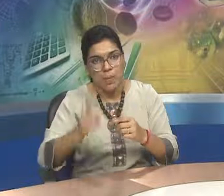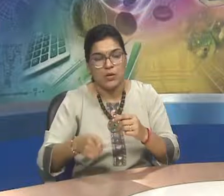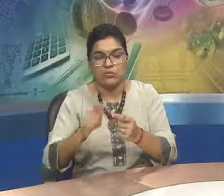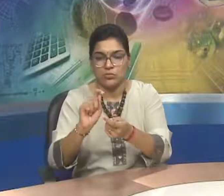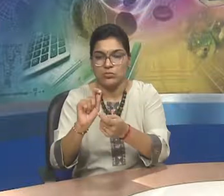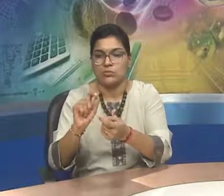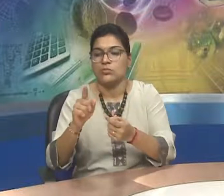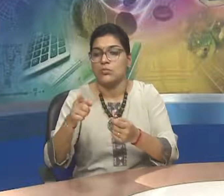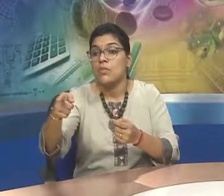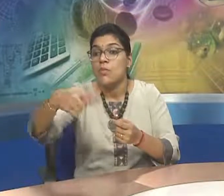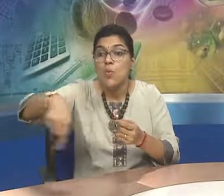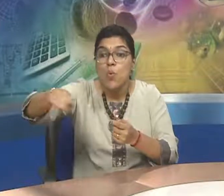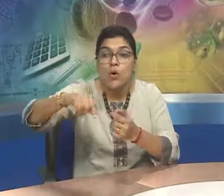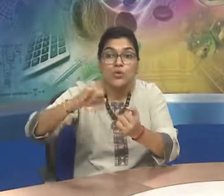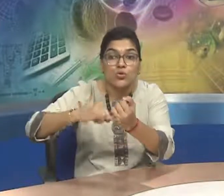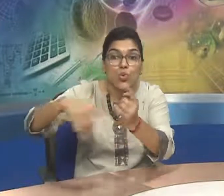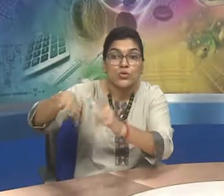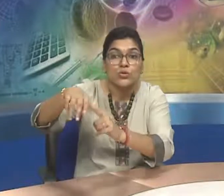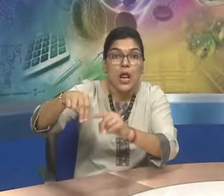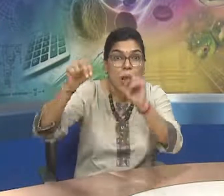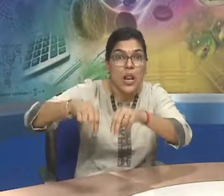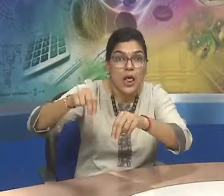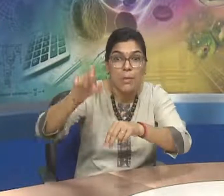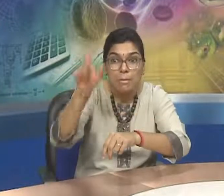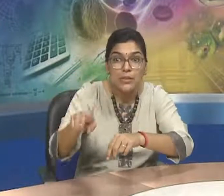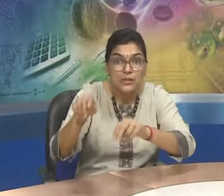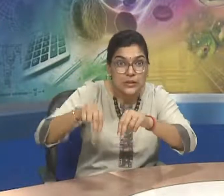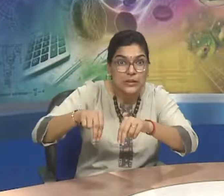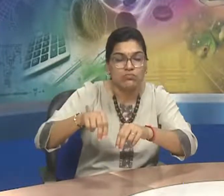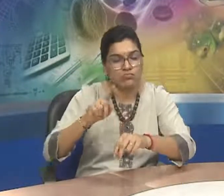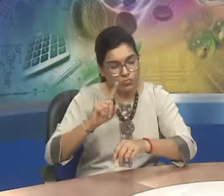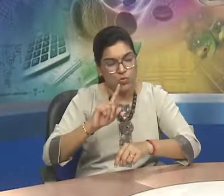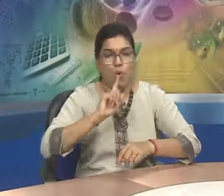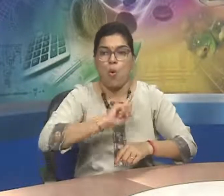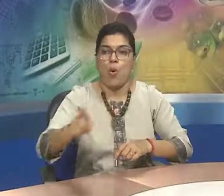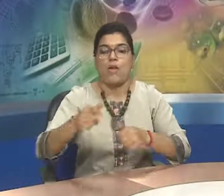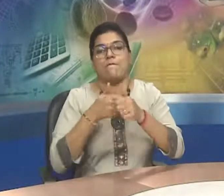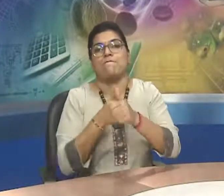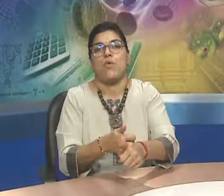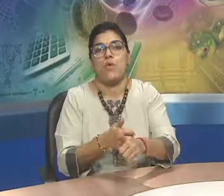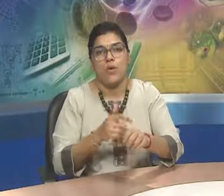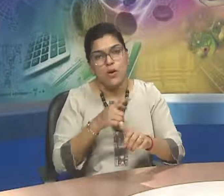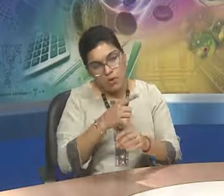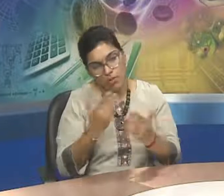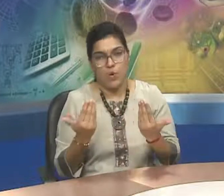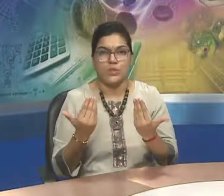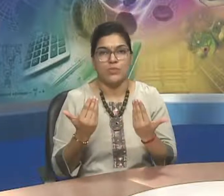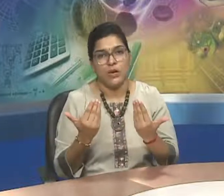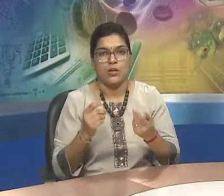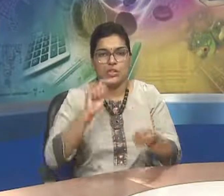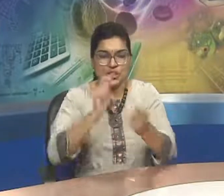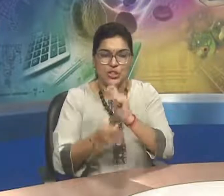issue and also the court can order writs to them.